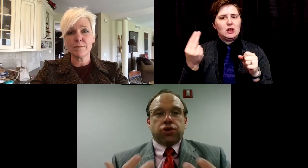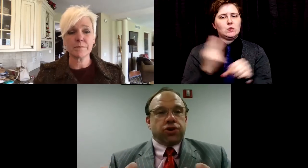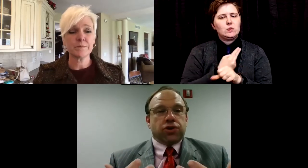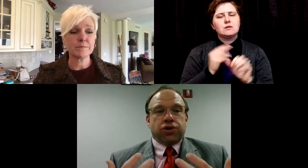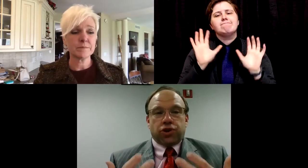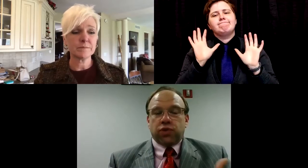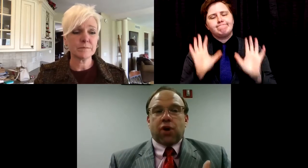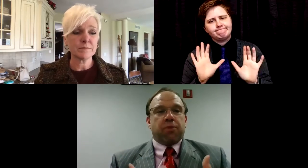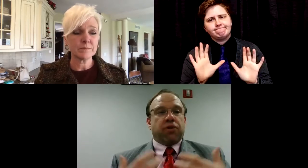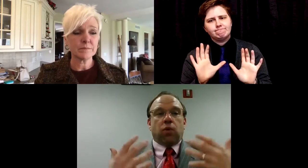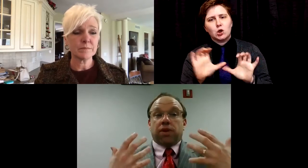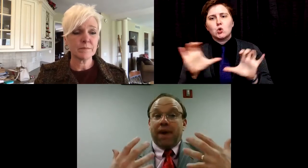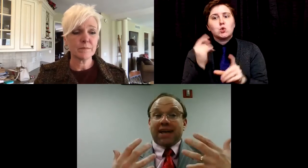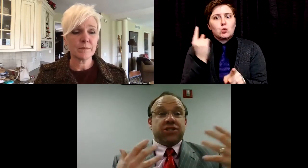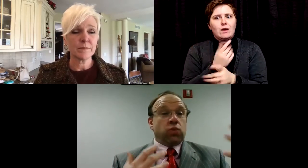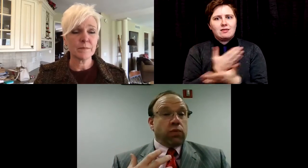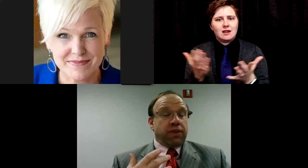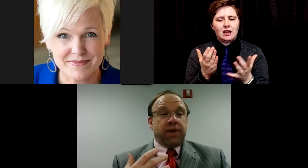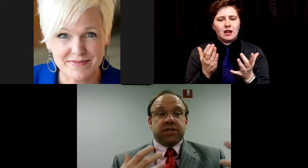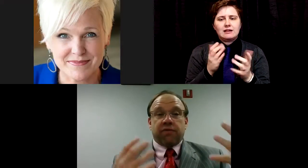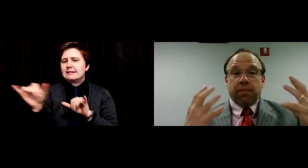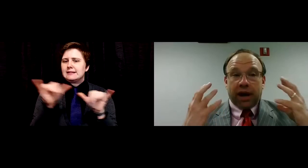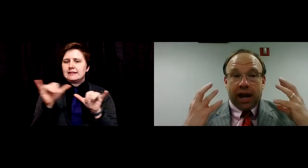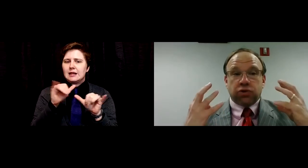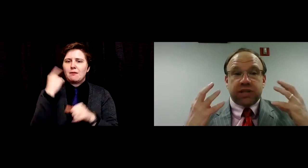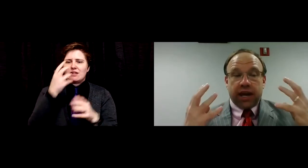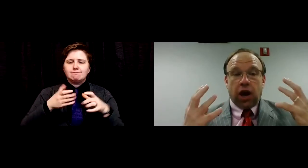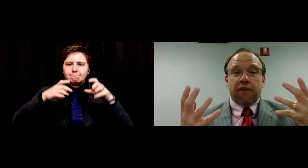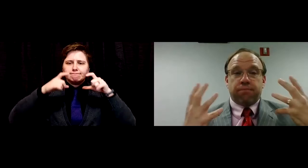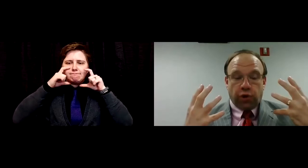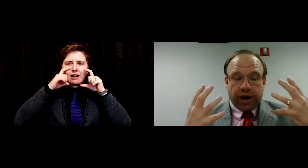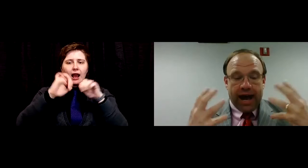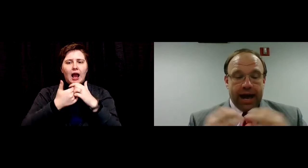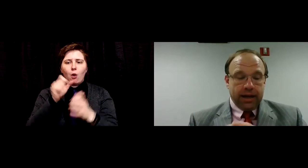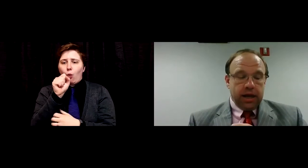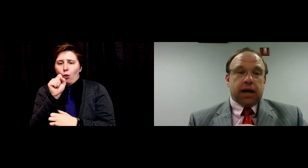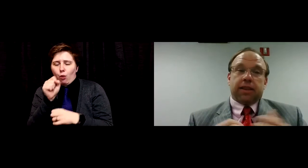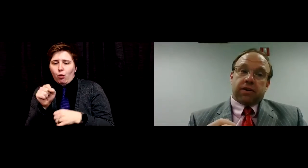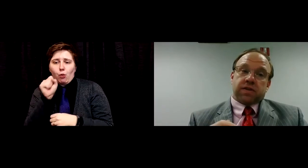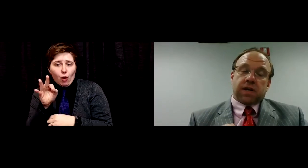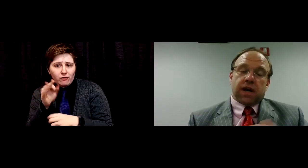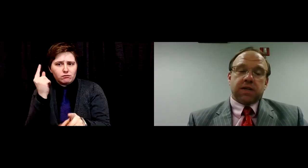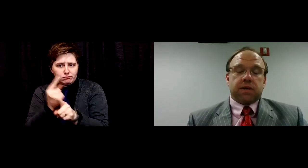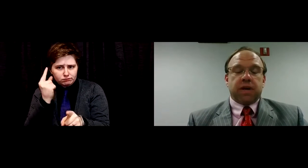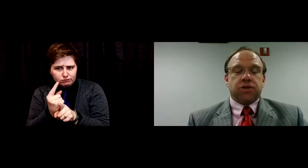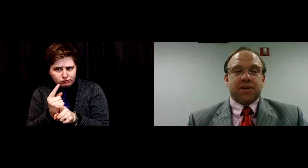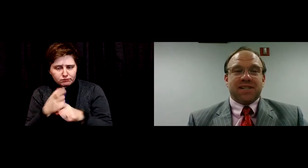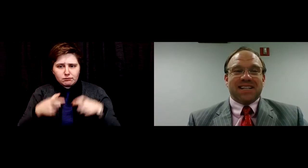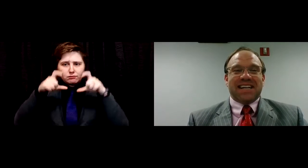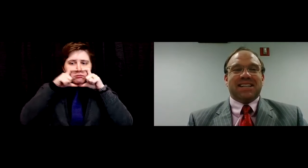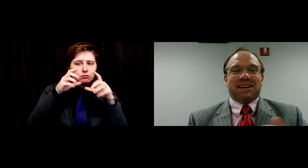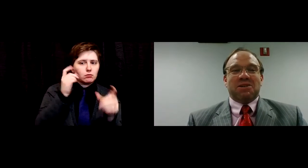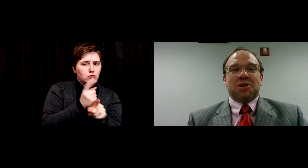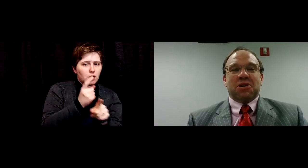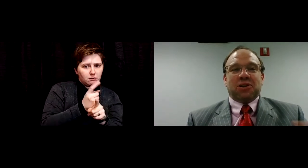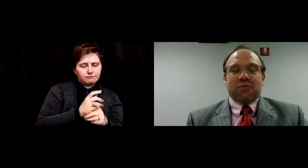make sure you're doing the proper thing with the mask as you would with the face covering about how to take it off, put it on. There's some interesting,